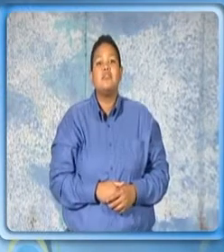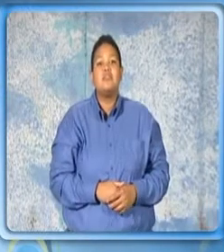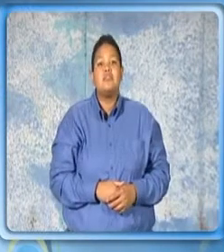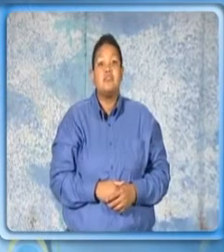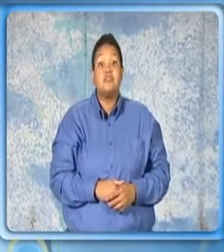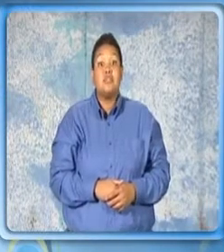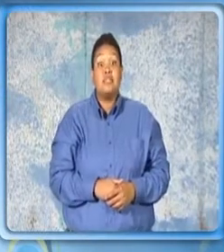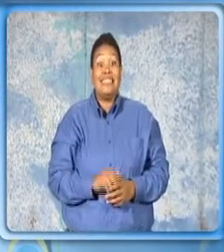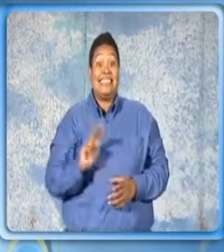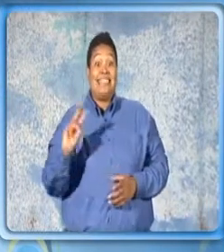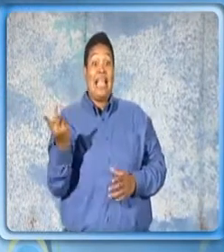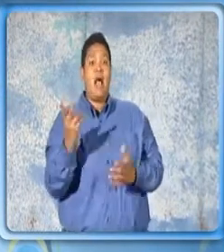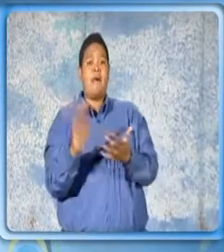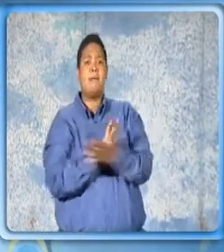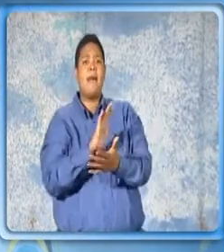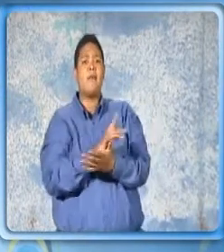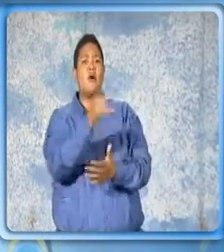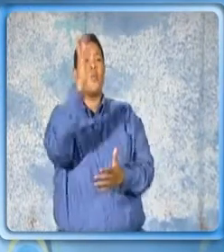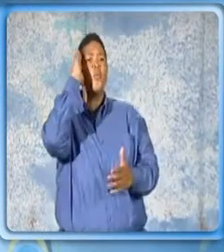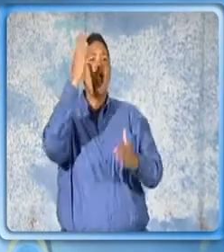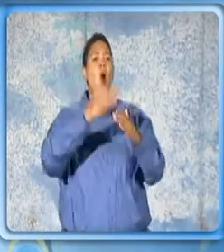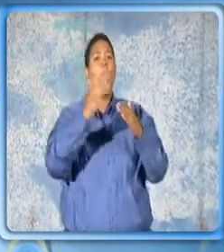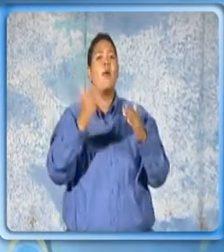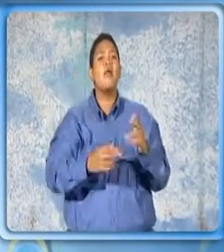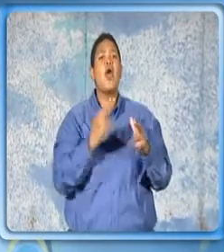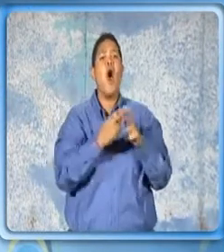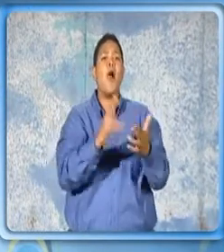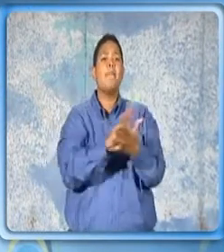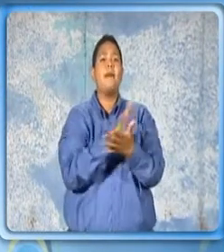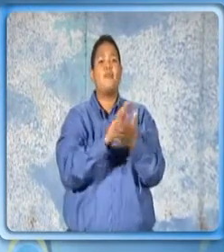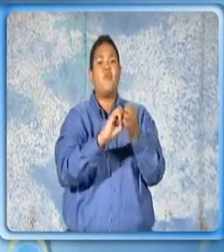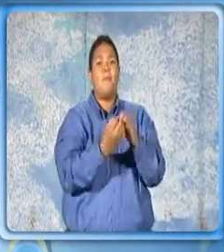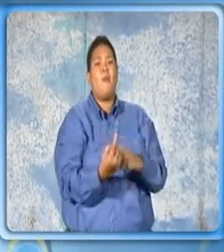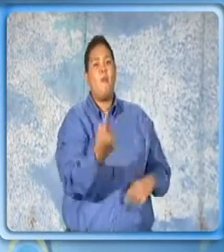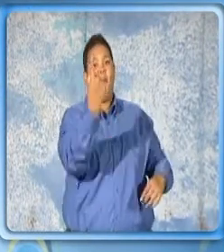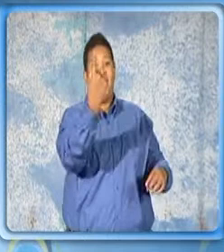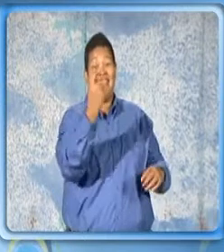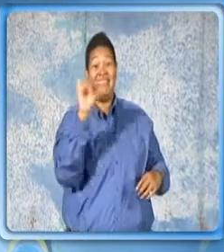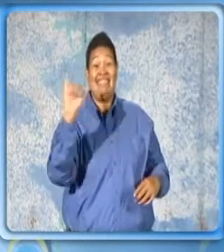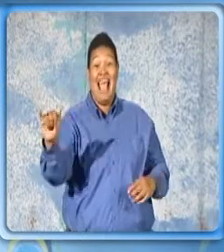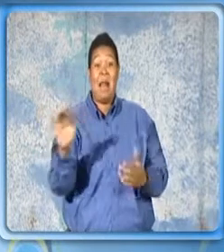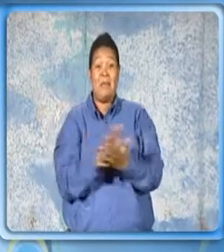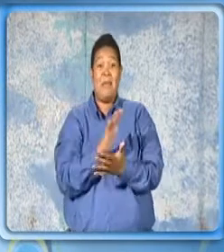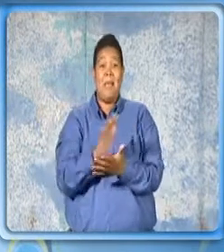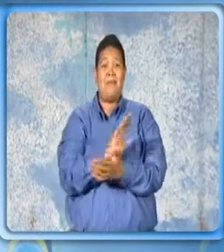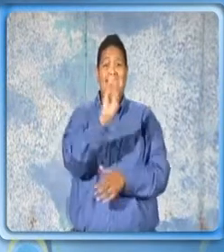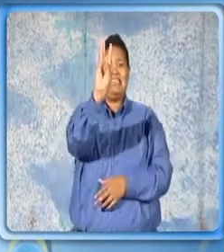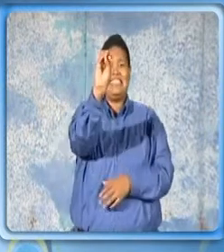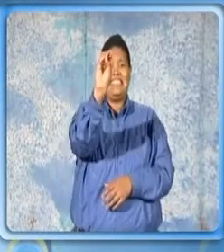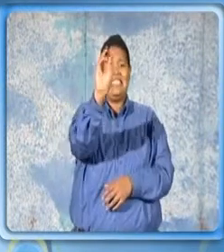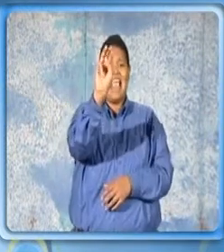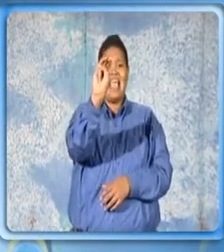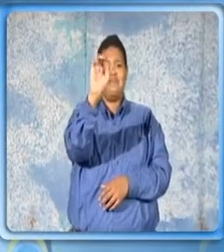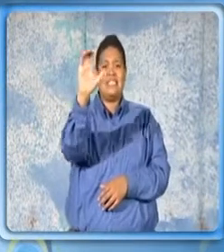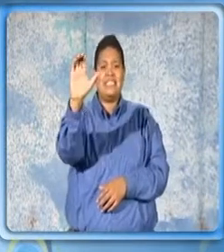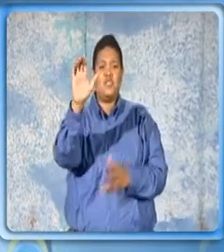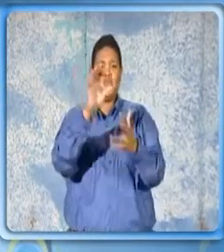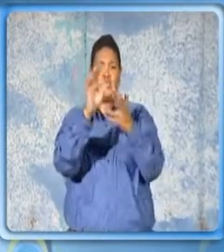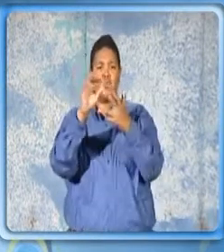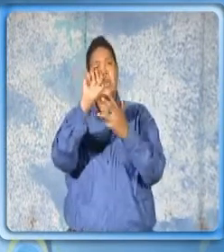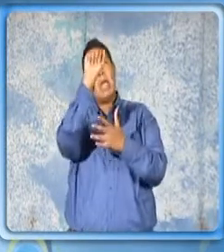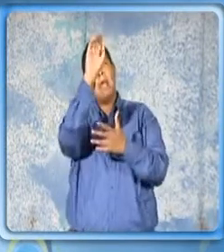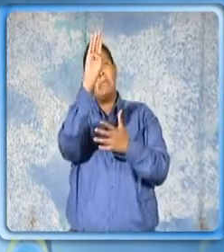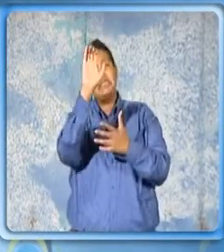The second paper you will complete is paper 1. This consists of 60 multiple choice questions to